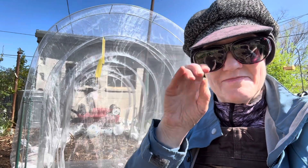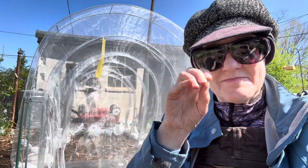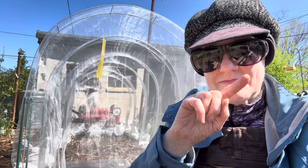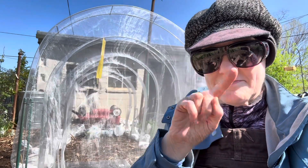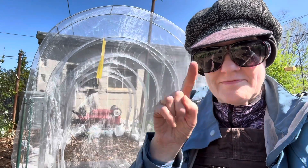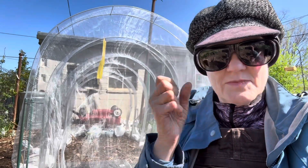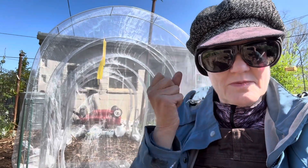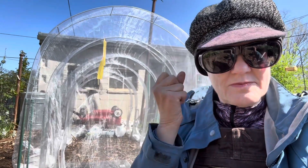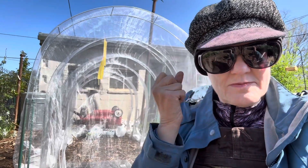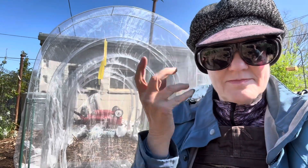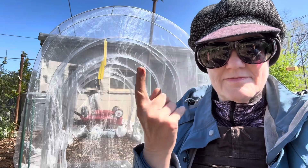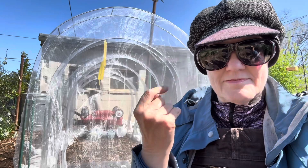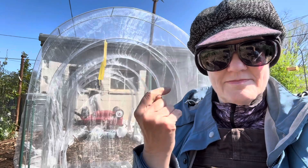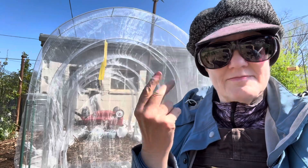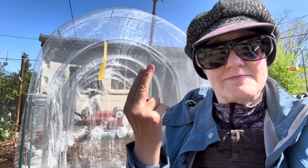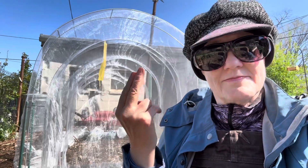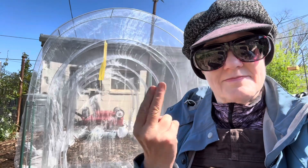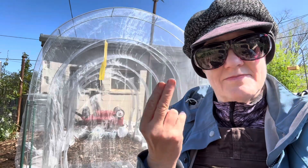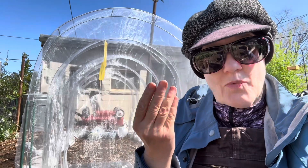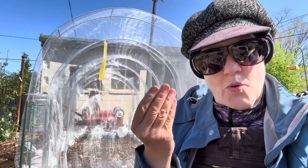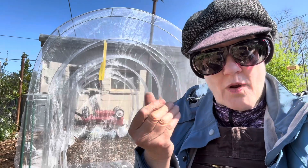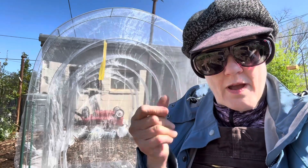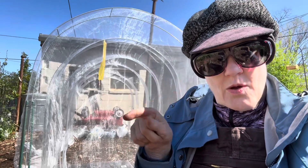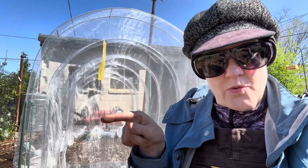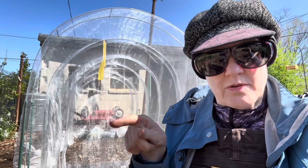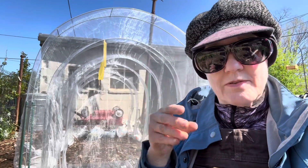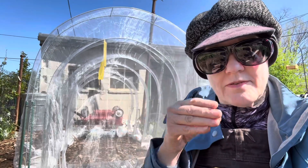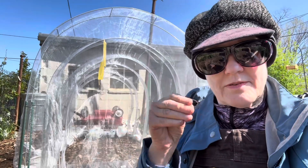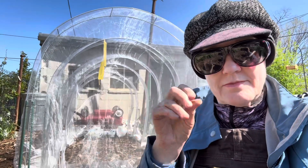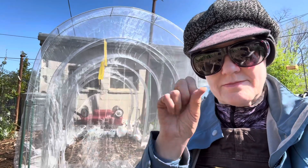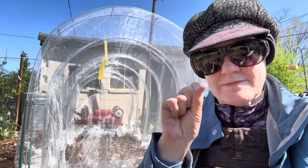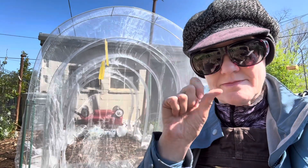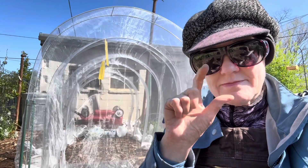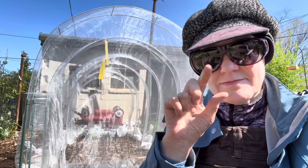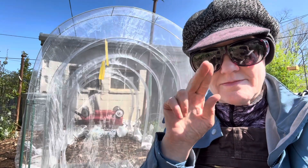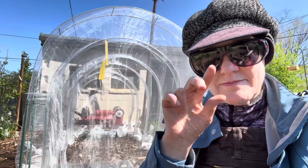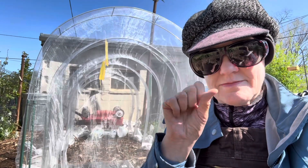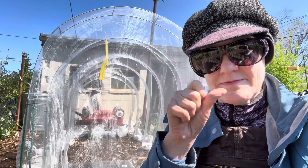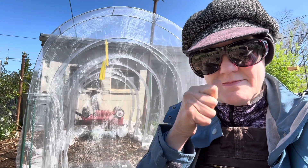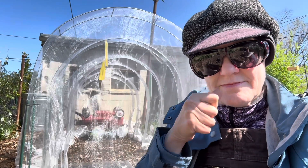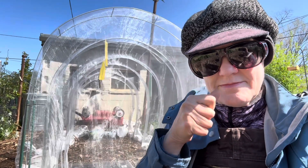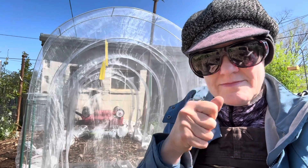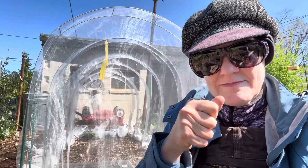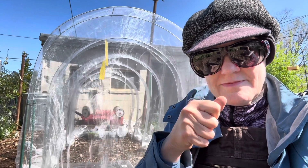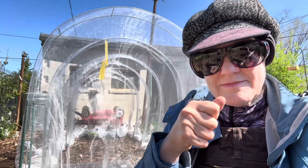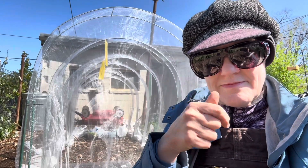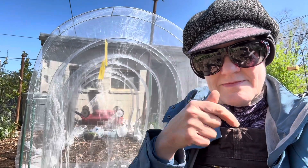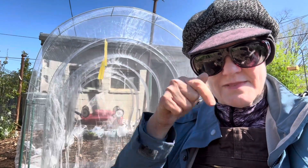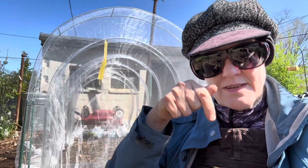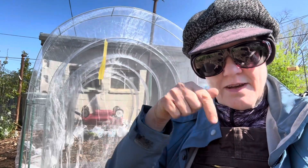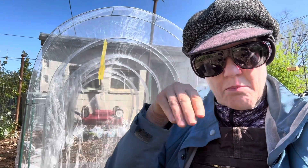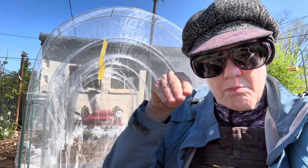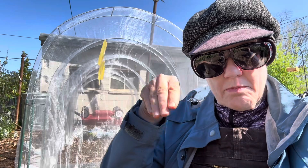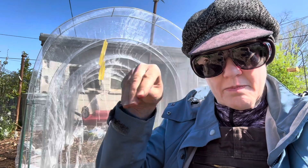In the past, I've always hardened them off on shelves or on the patio, but I had so many last year, I put some on the ground. And those